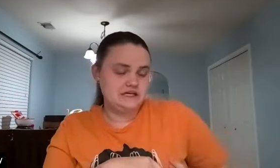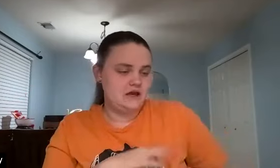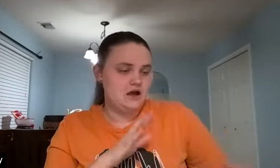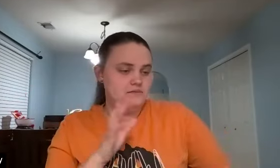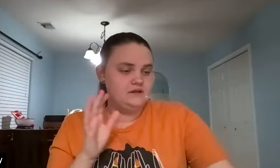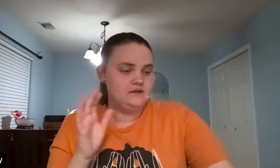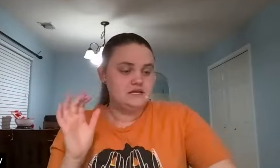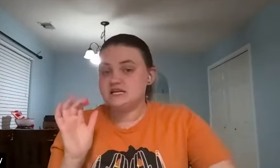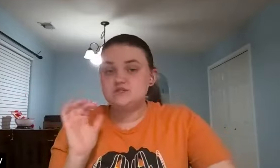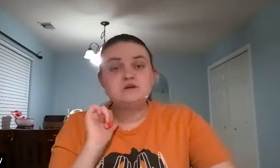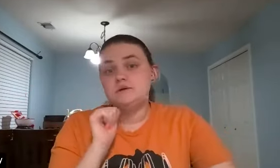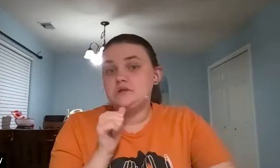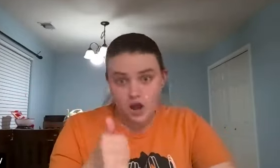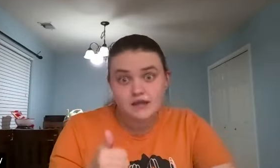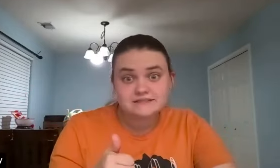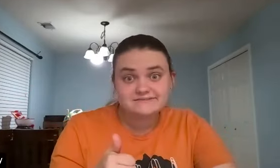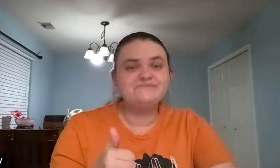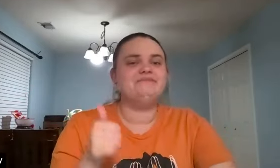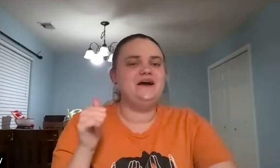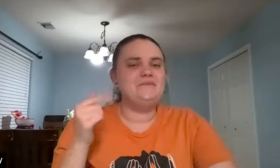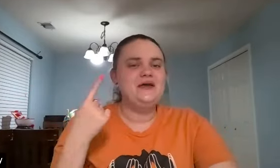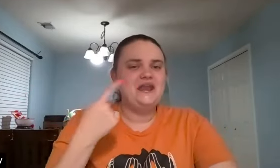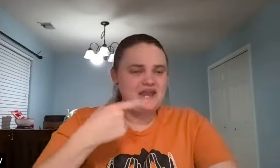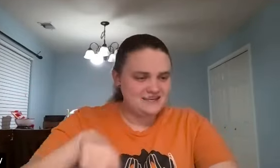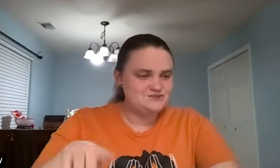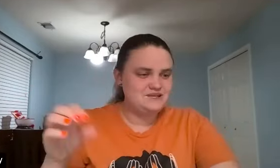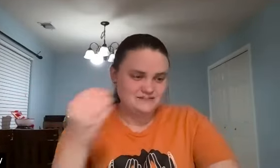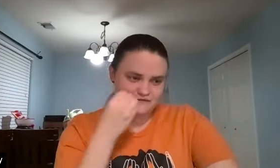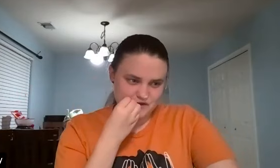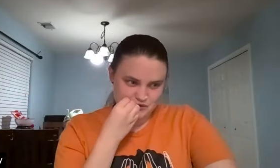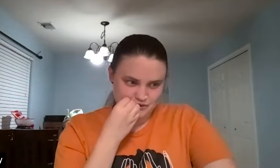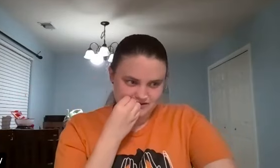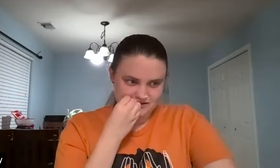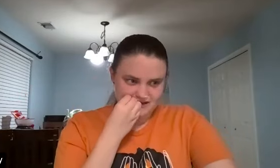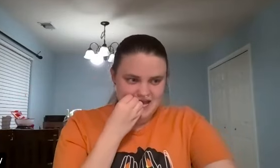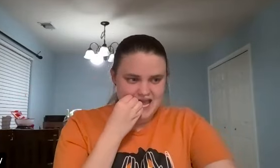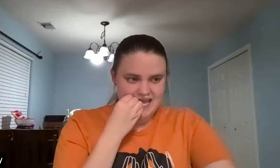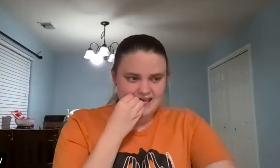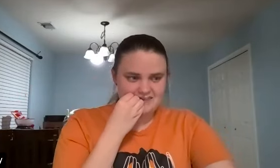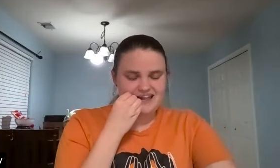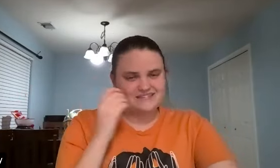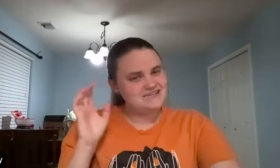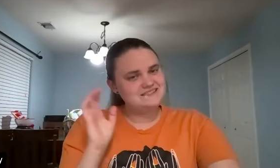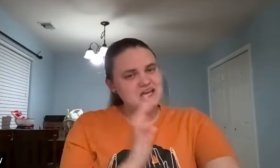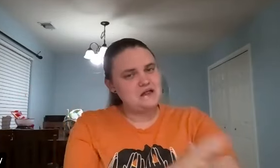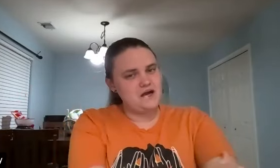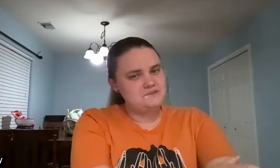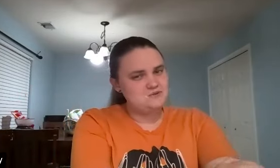early. Next week we will not. Next week is food, and that is like a lot of people's.